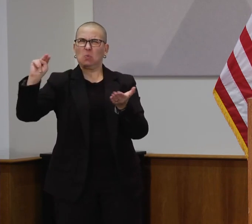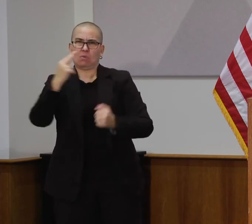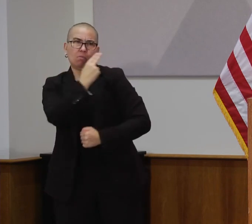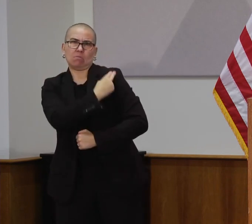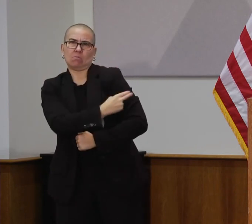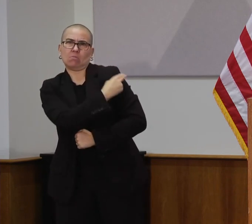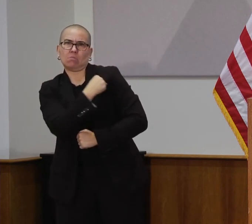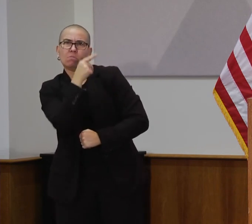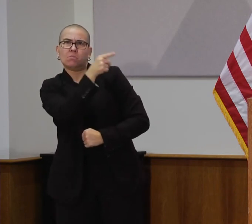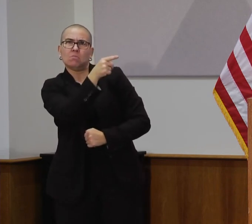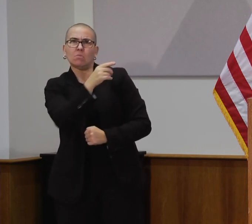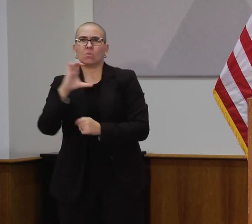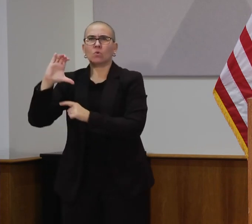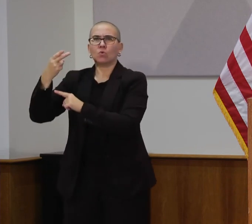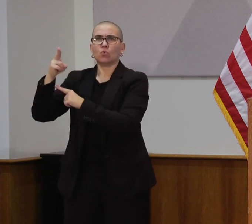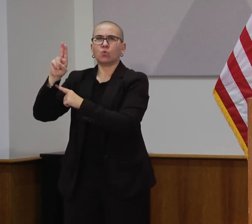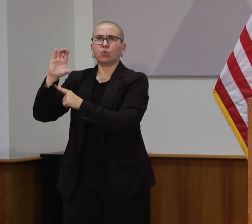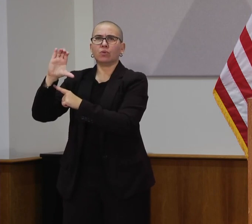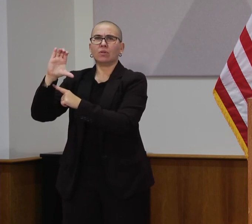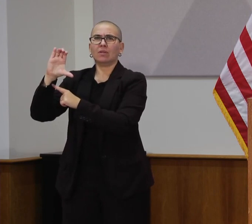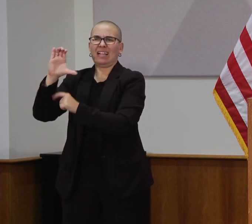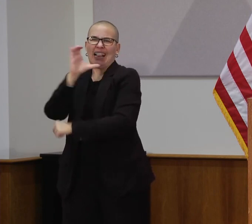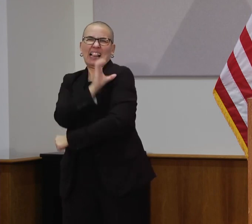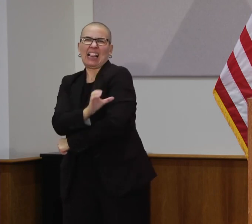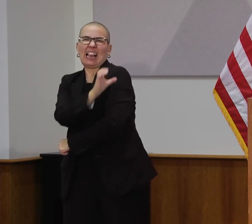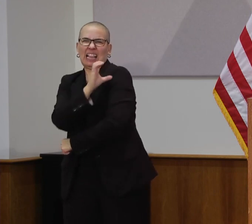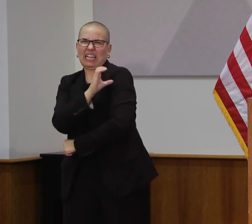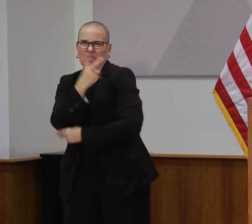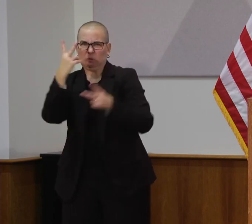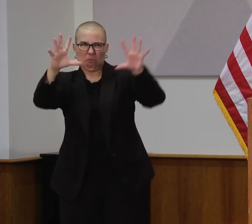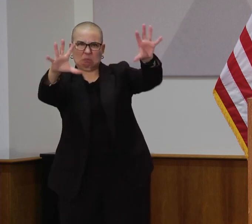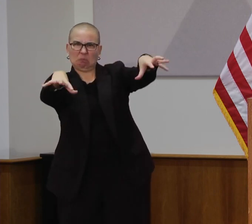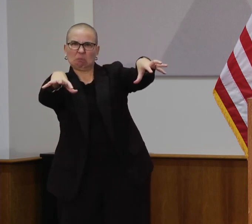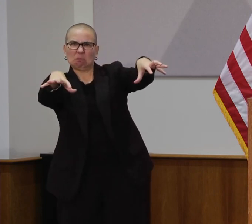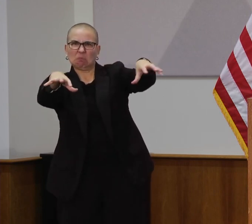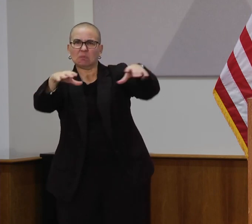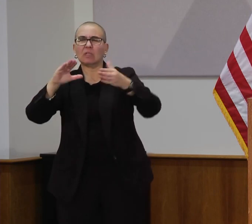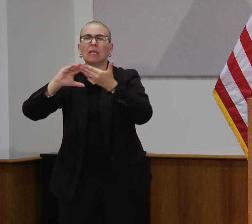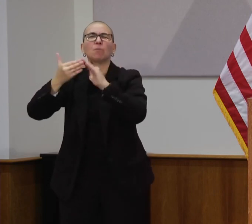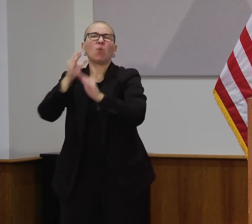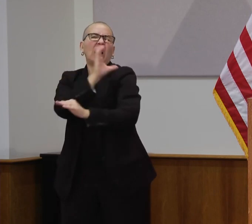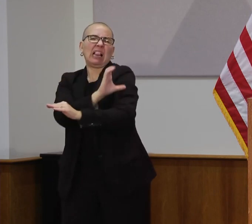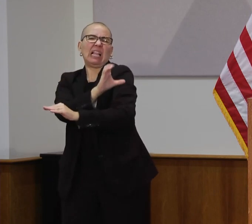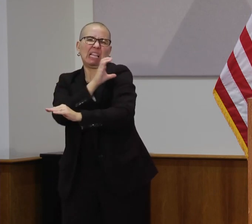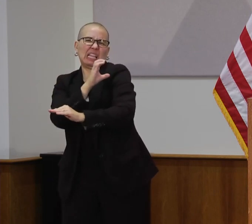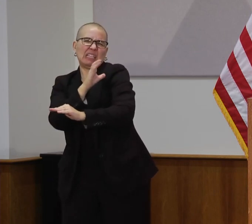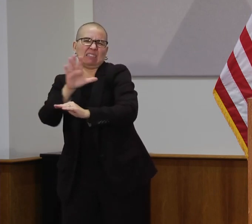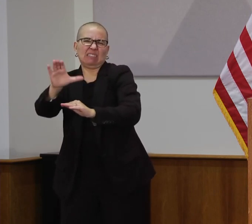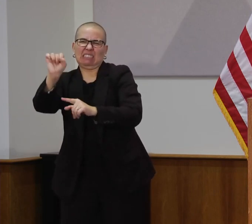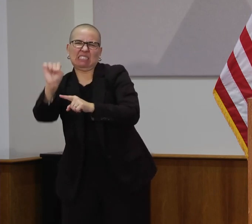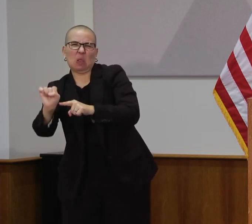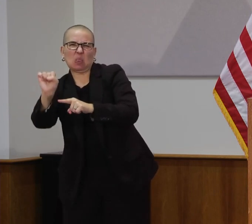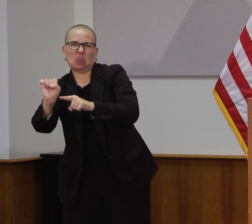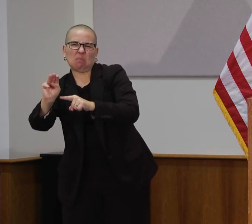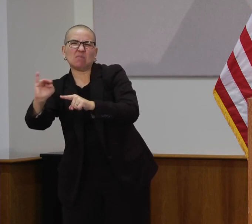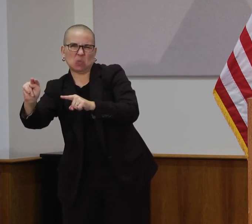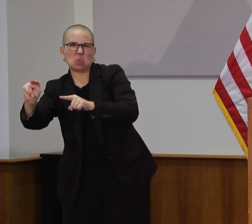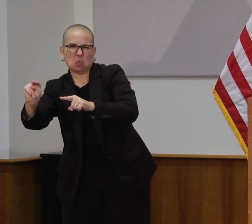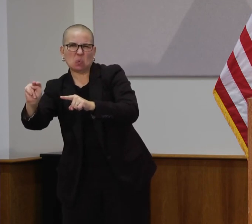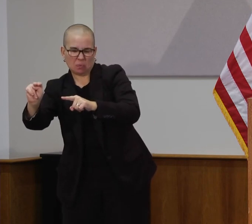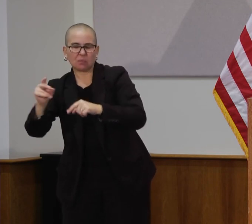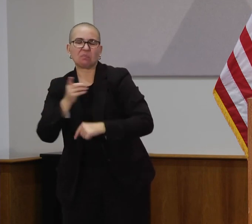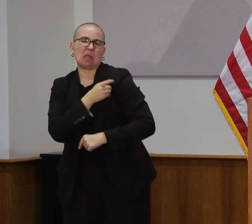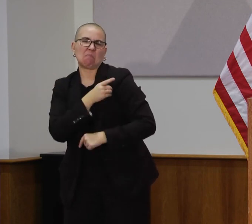which is a community health center in South Minneapolis. I'm a board member of Minnesota Doctors for Health Equity and also an internal